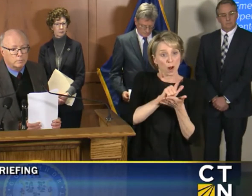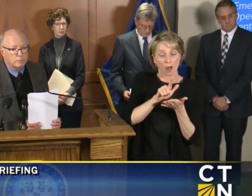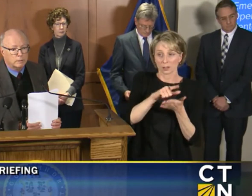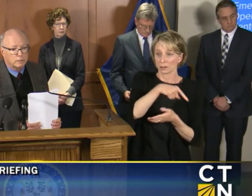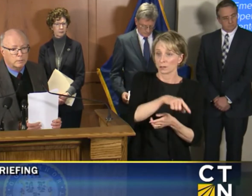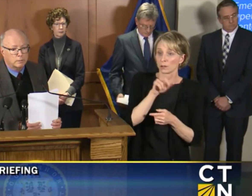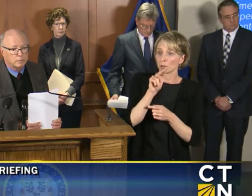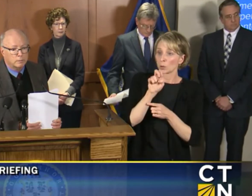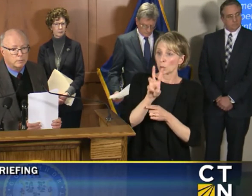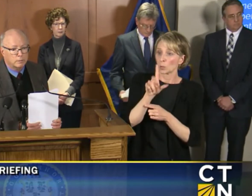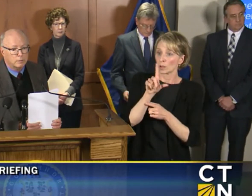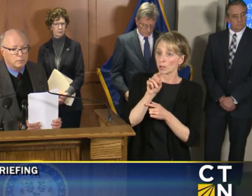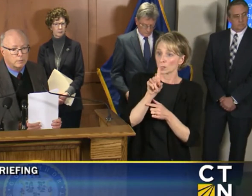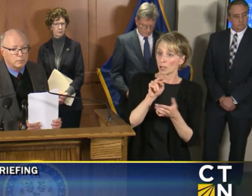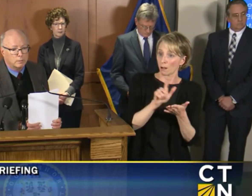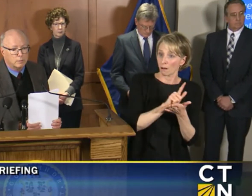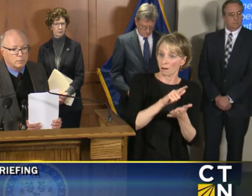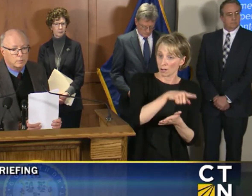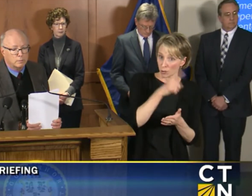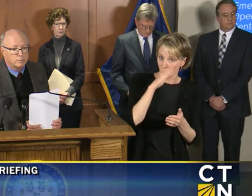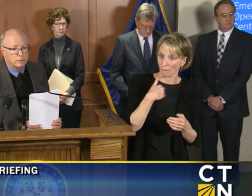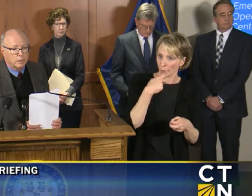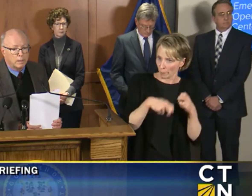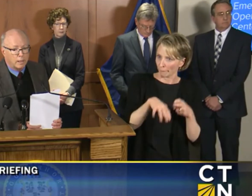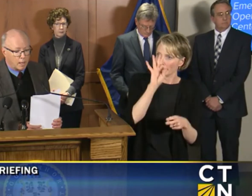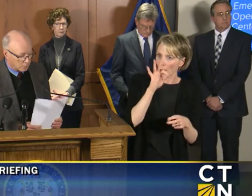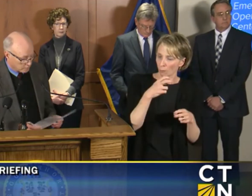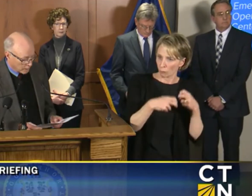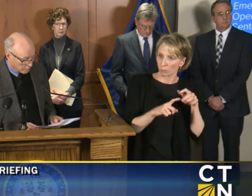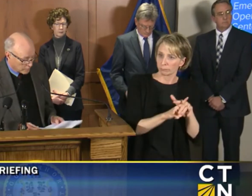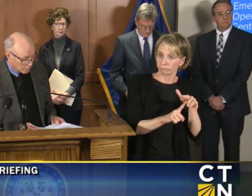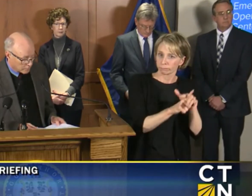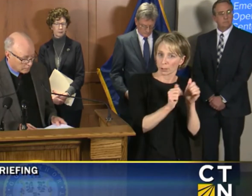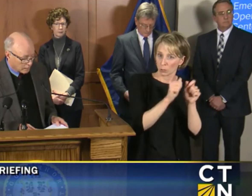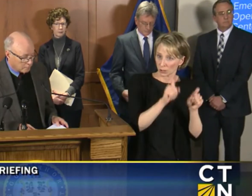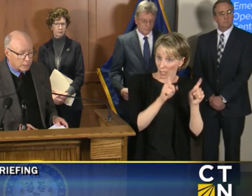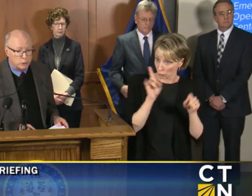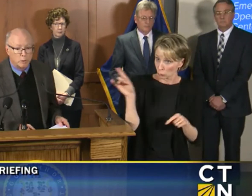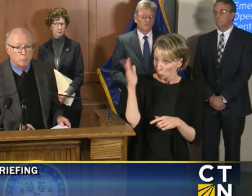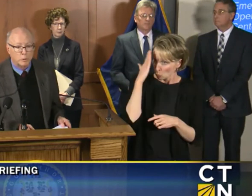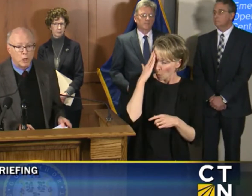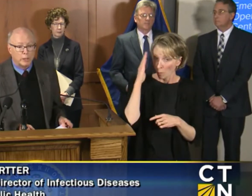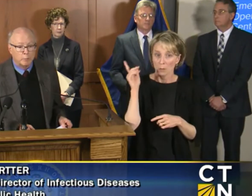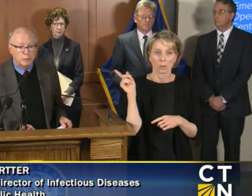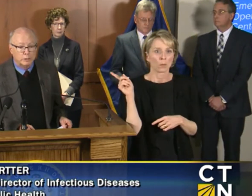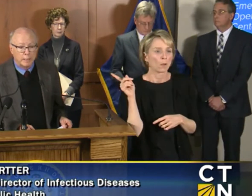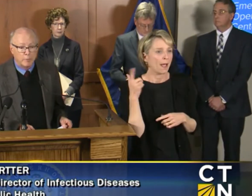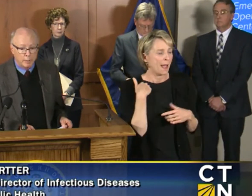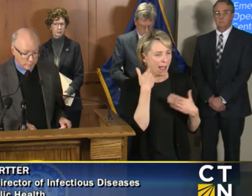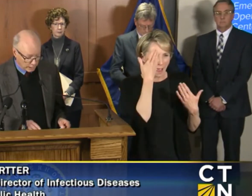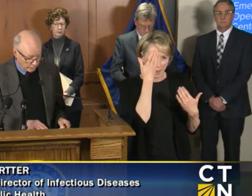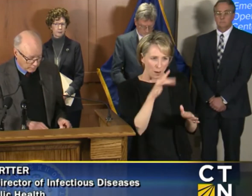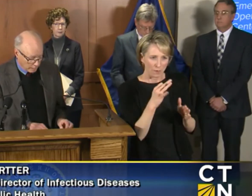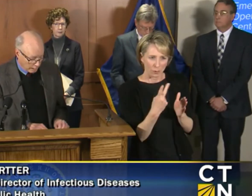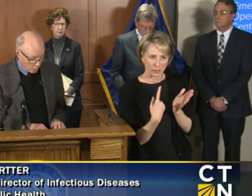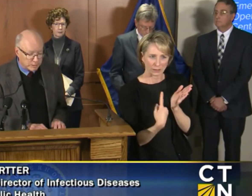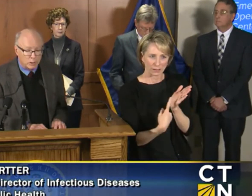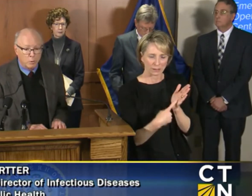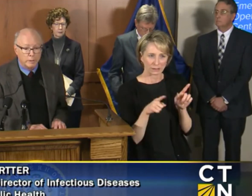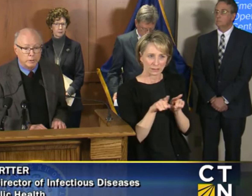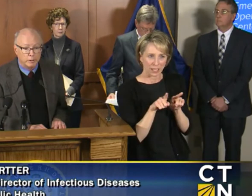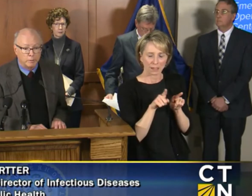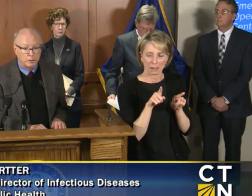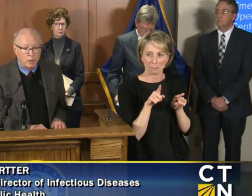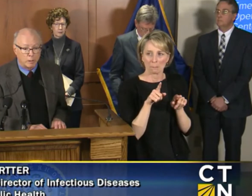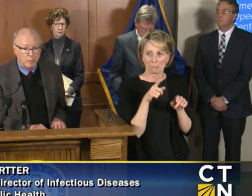any issues with samples or testing at this point? I'm not sure if we're talking about the same thing, but I was